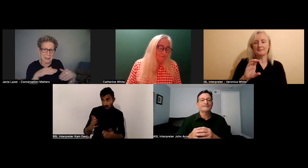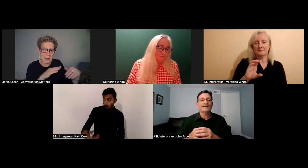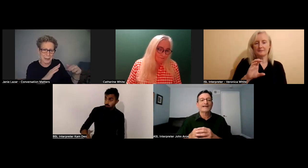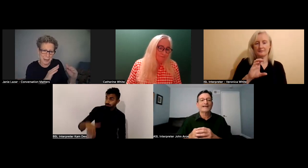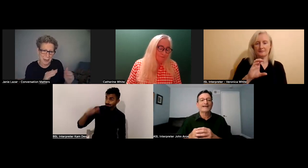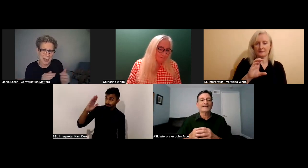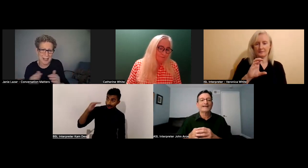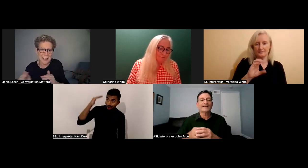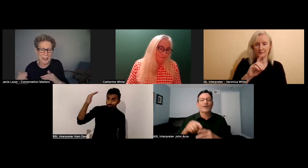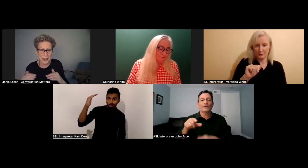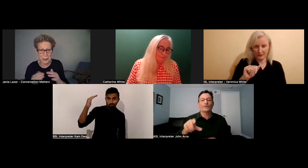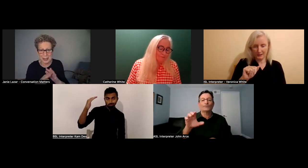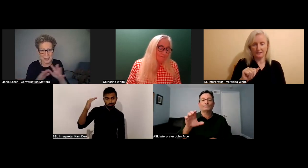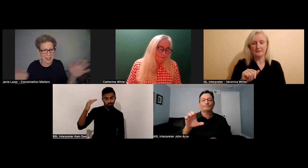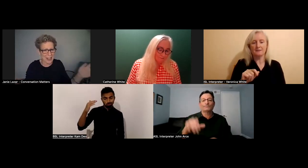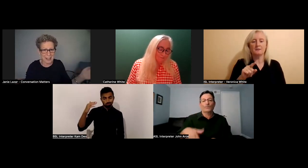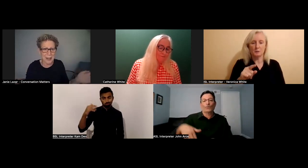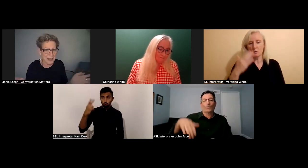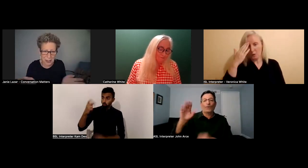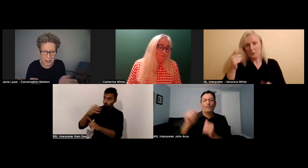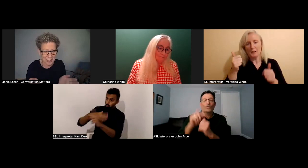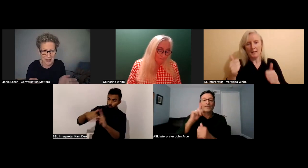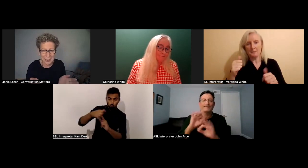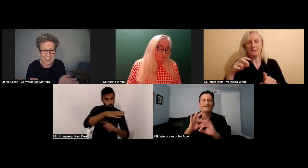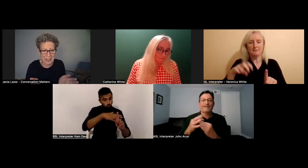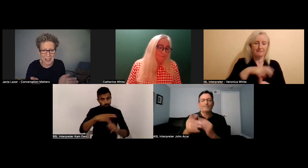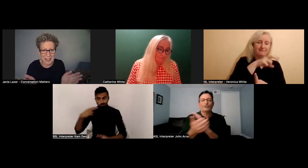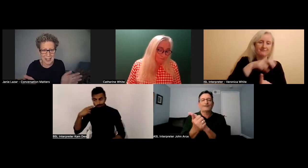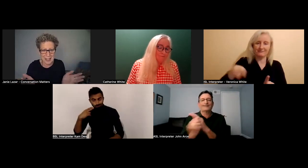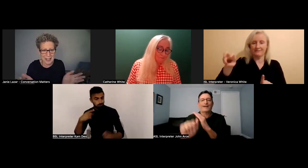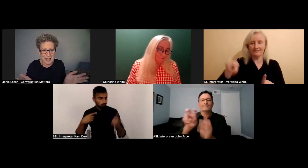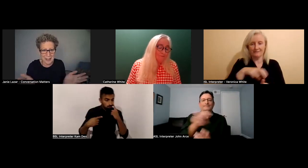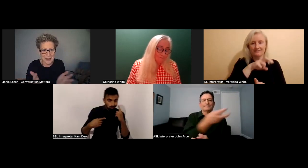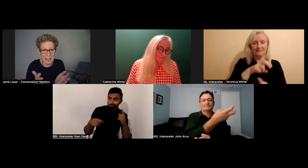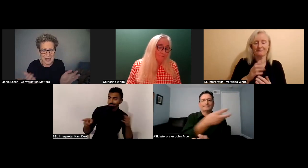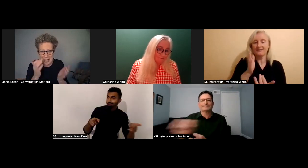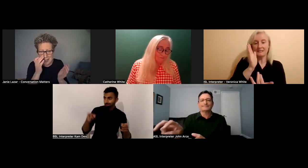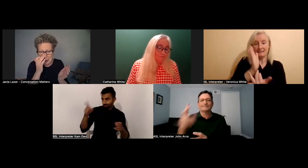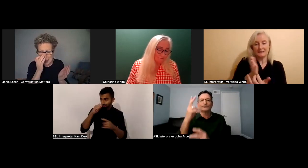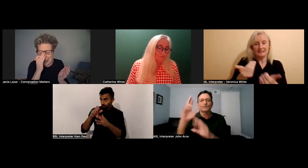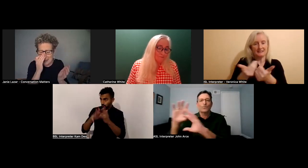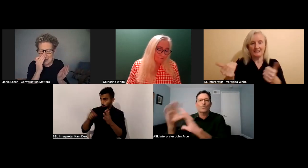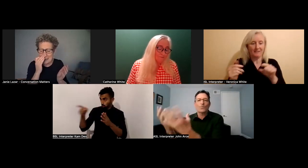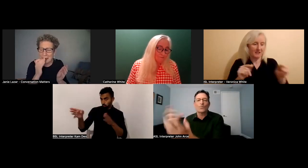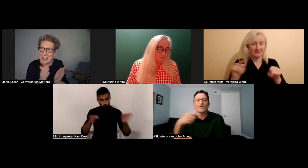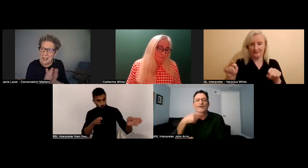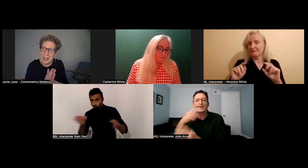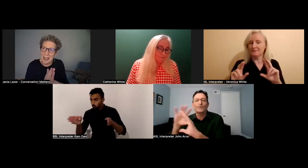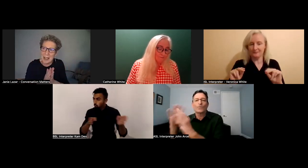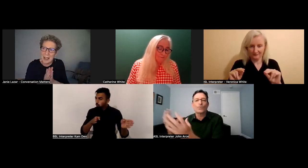adept at moving between the two worlds. There is no division in your lives.